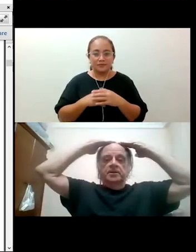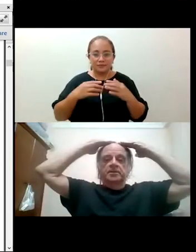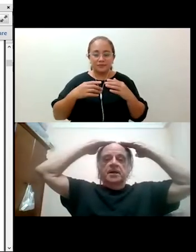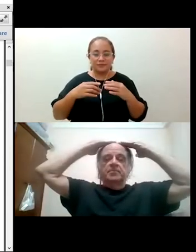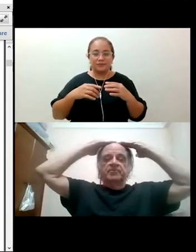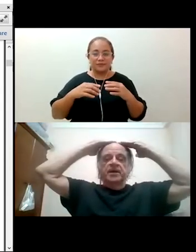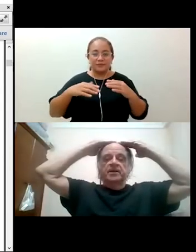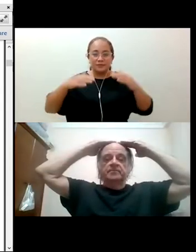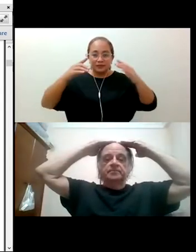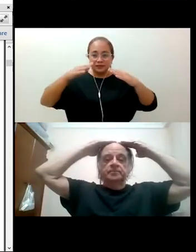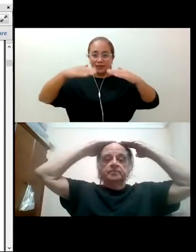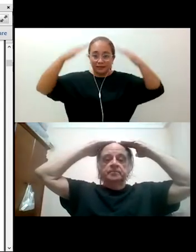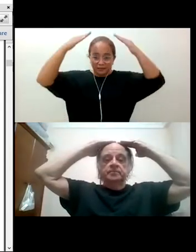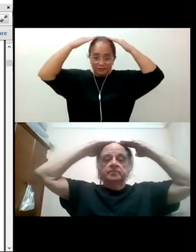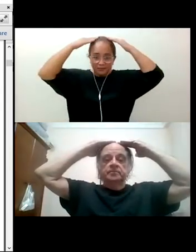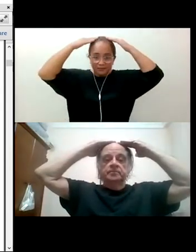start at the top of the head.